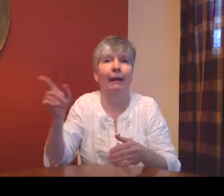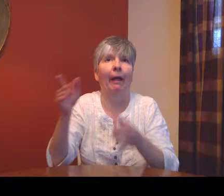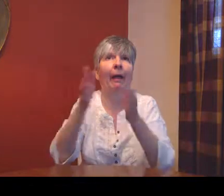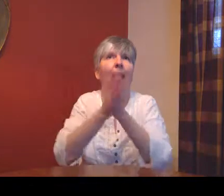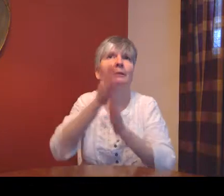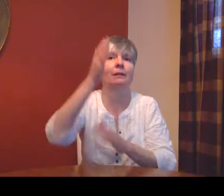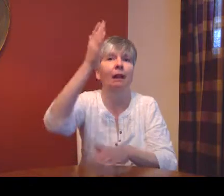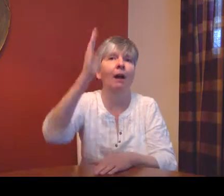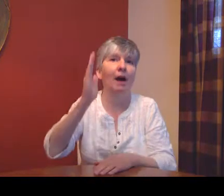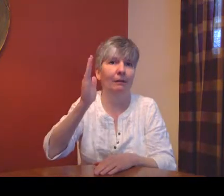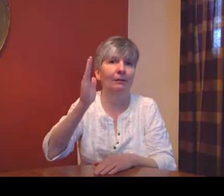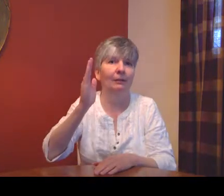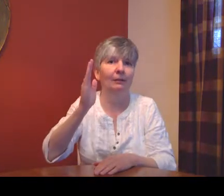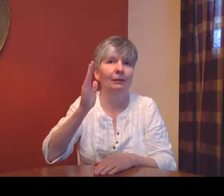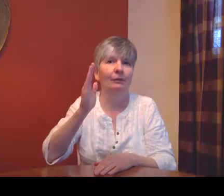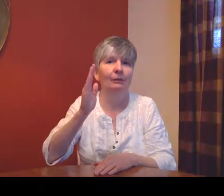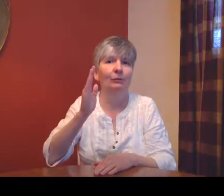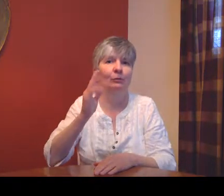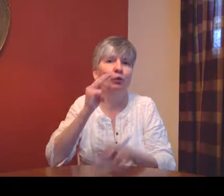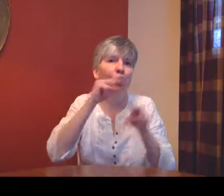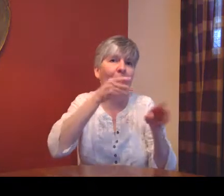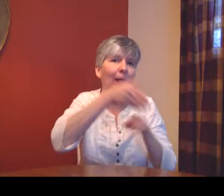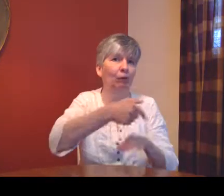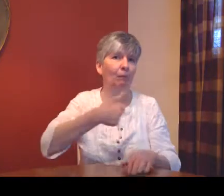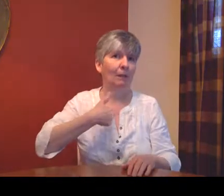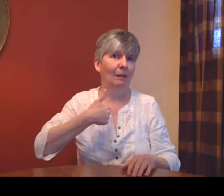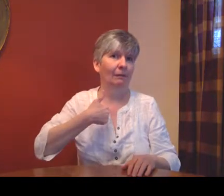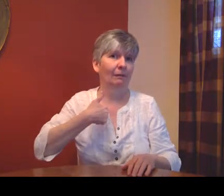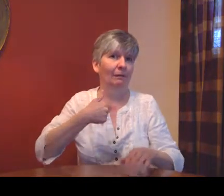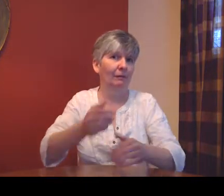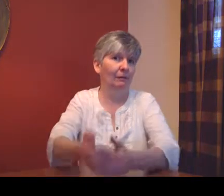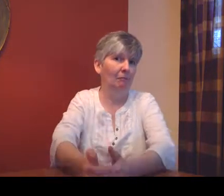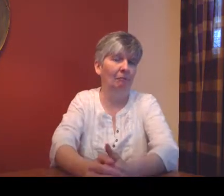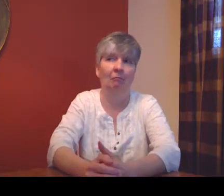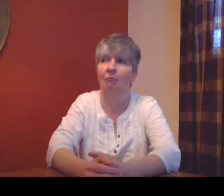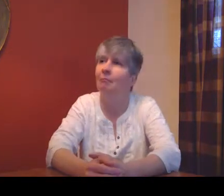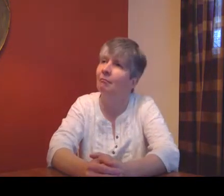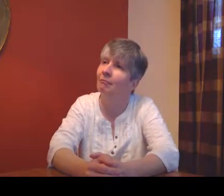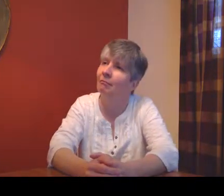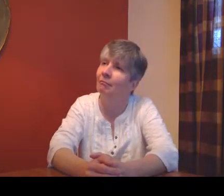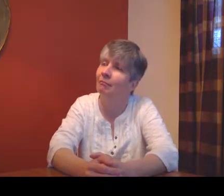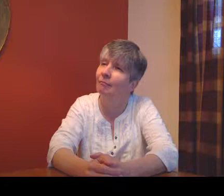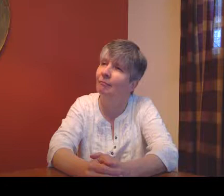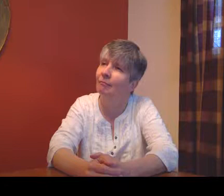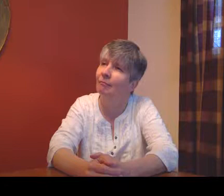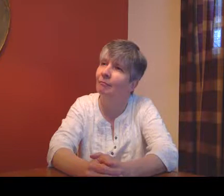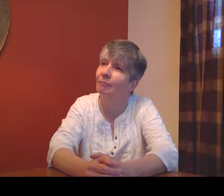Or maybe she was asking God to look down, take care of me.